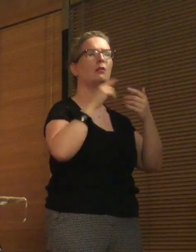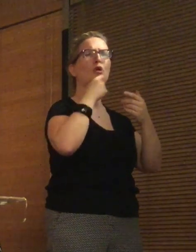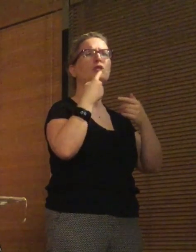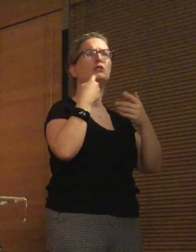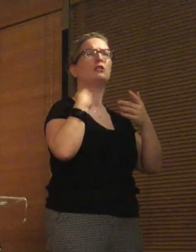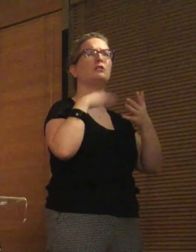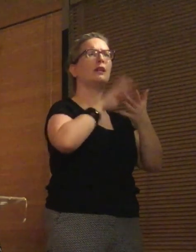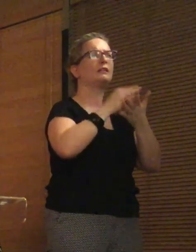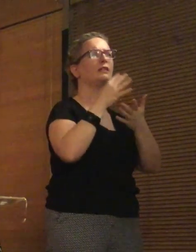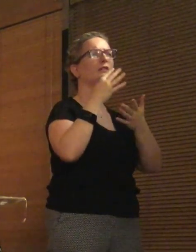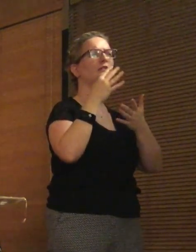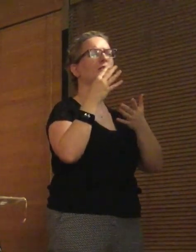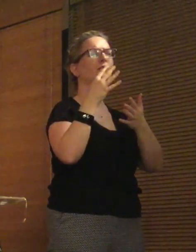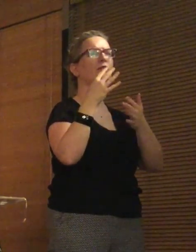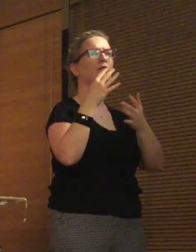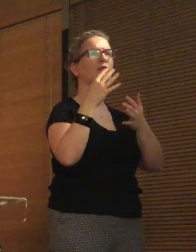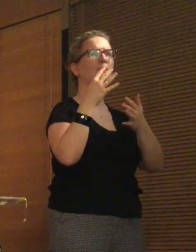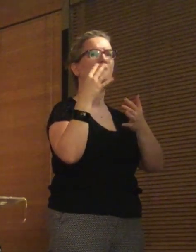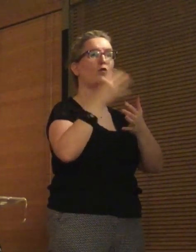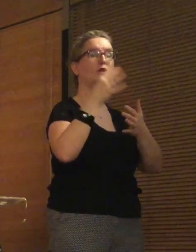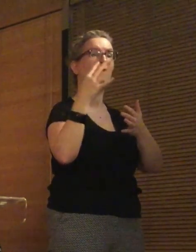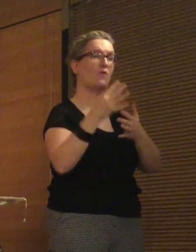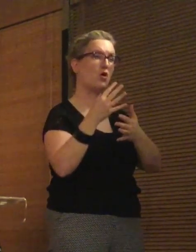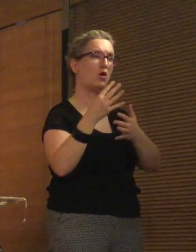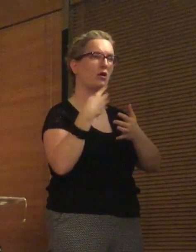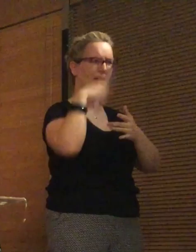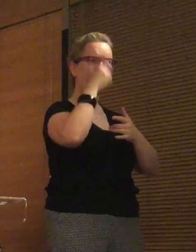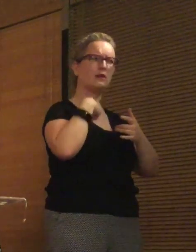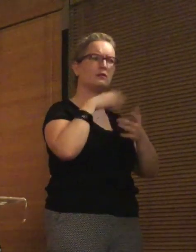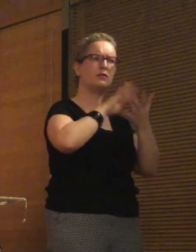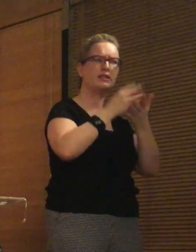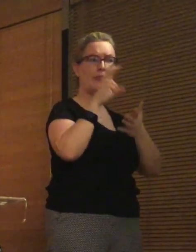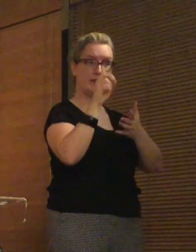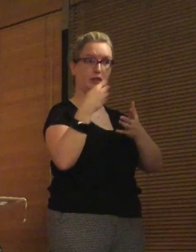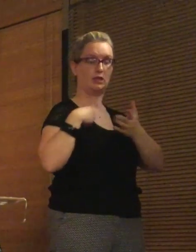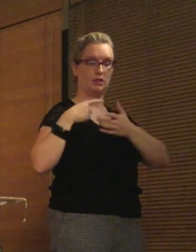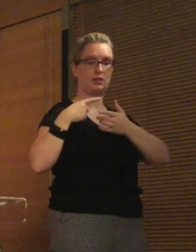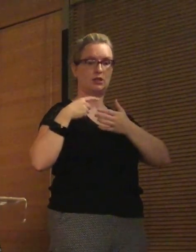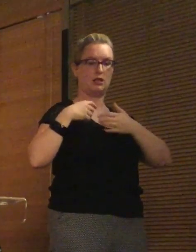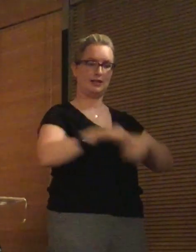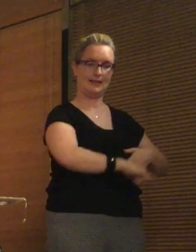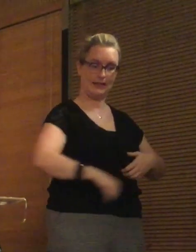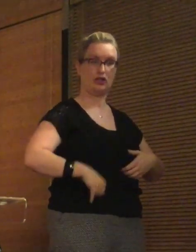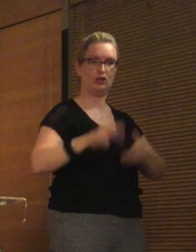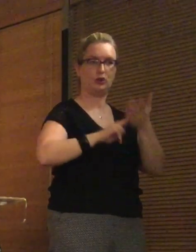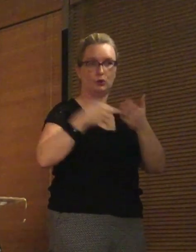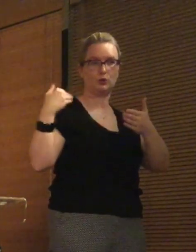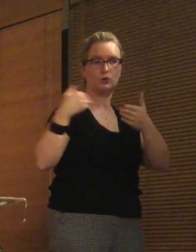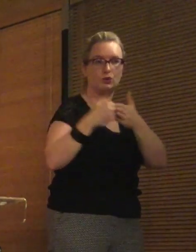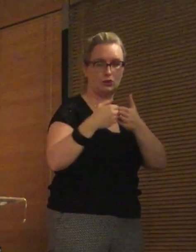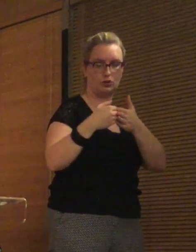1944, after cesarean section had been used since 1930 as the way of dealing